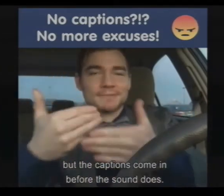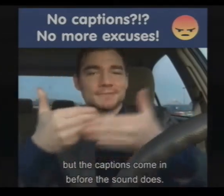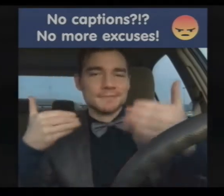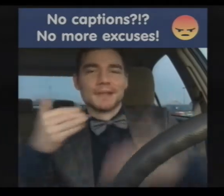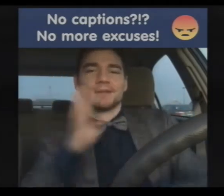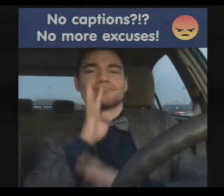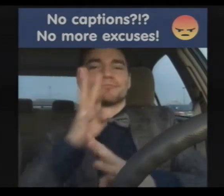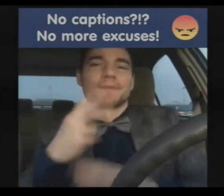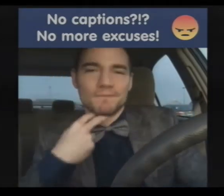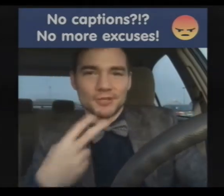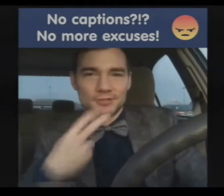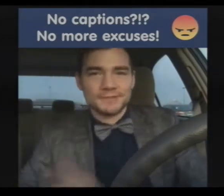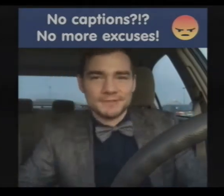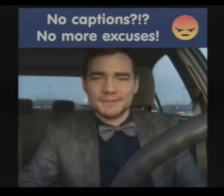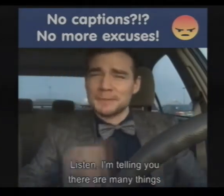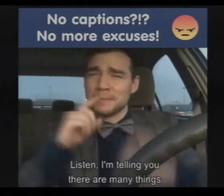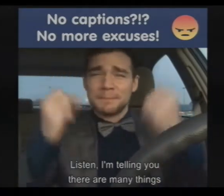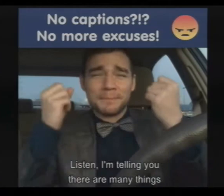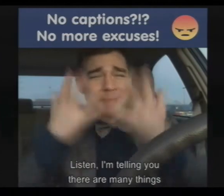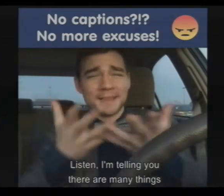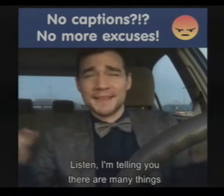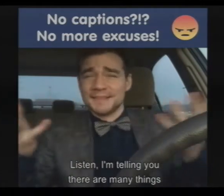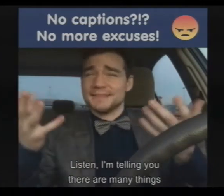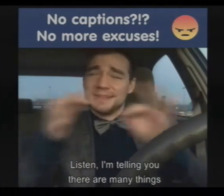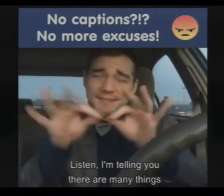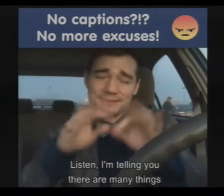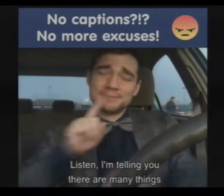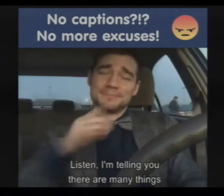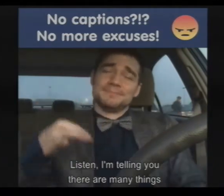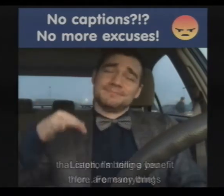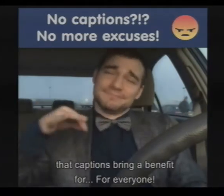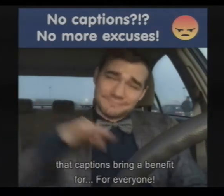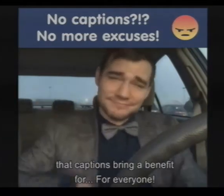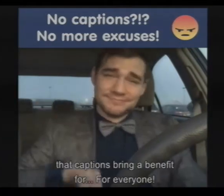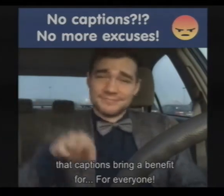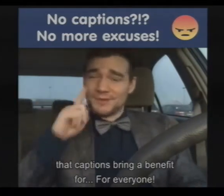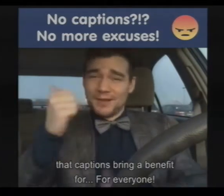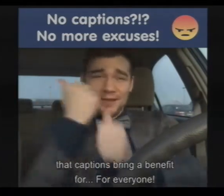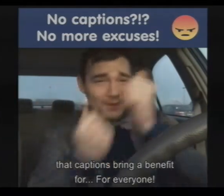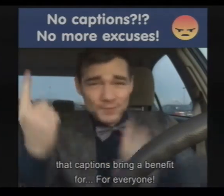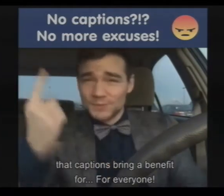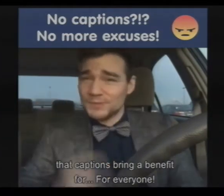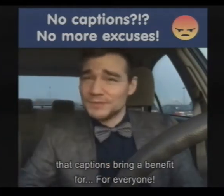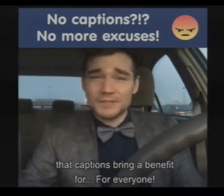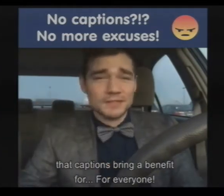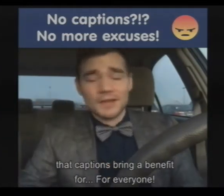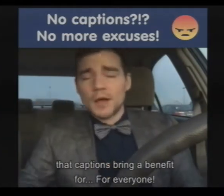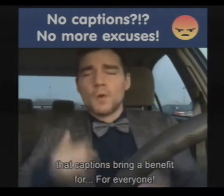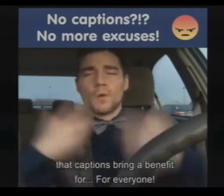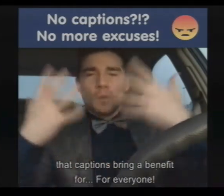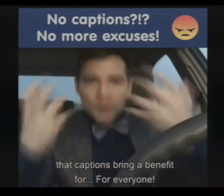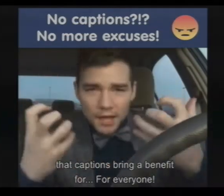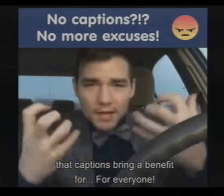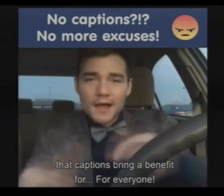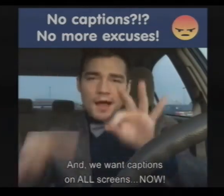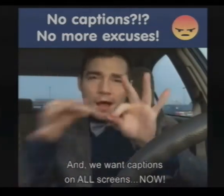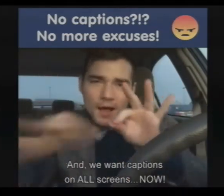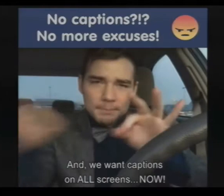does. Listen, I'm telling you, there are many things that captions bring a benefit for everyone. And we